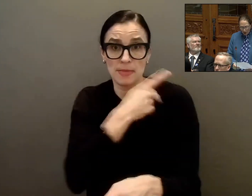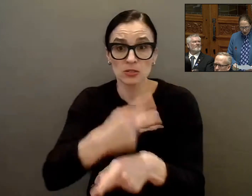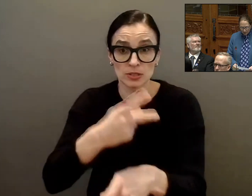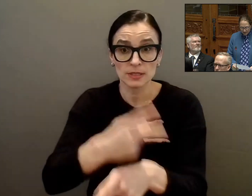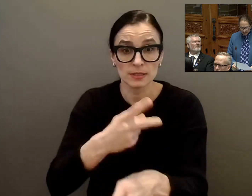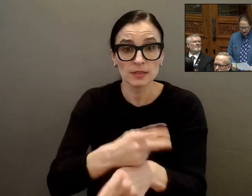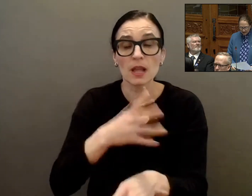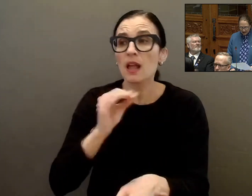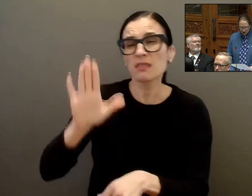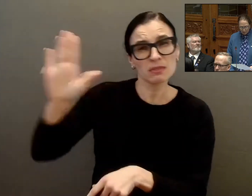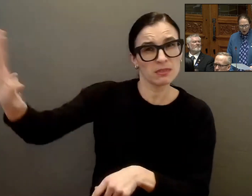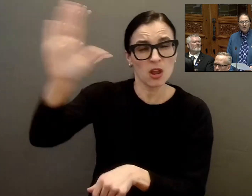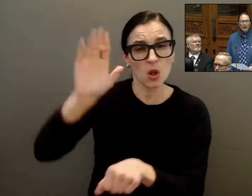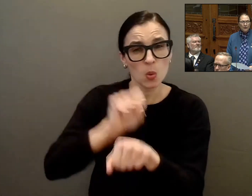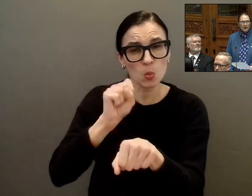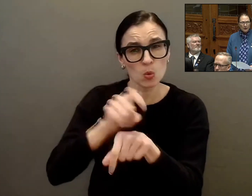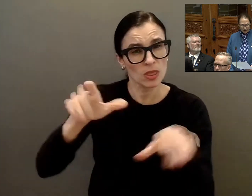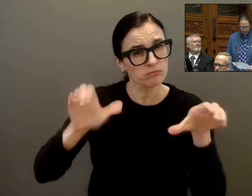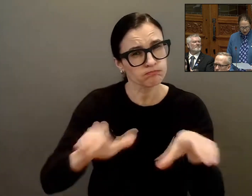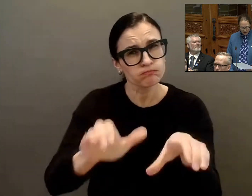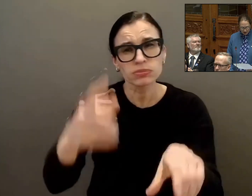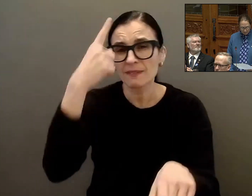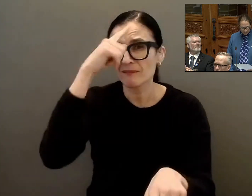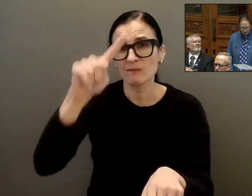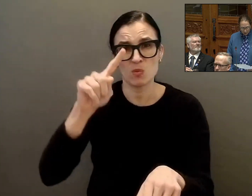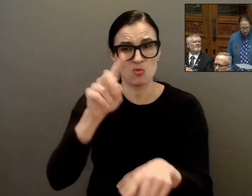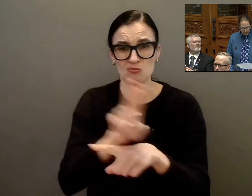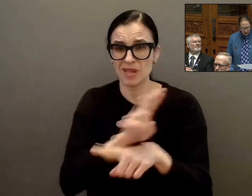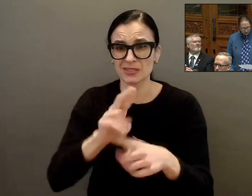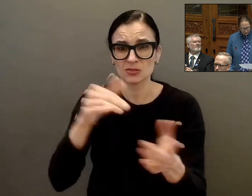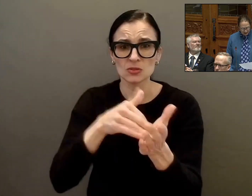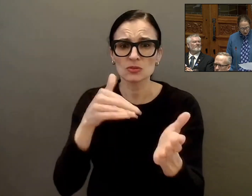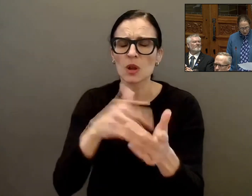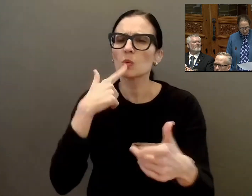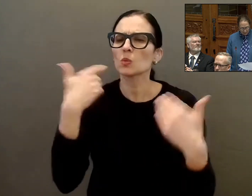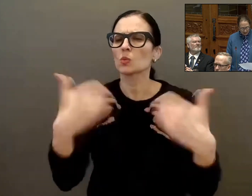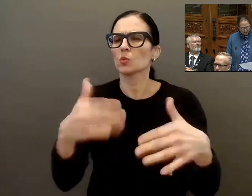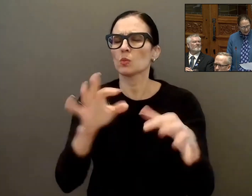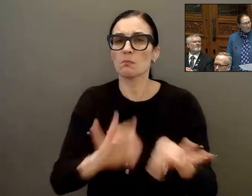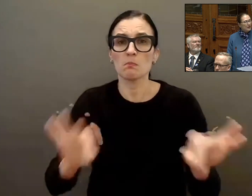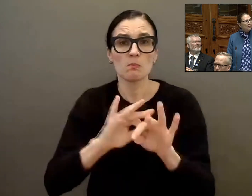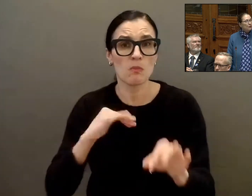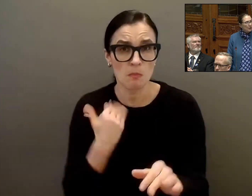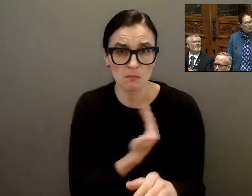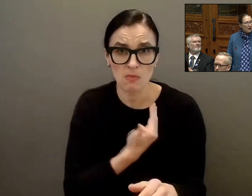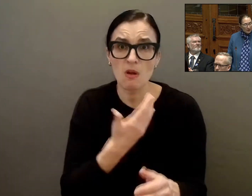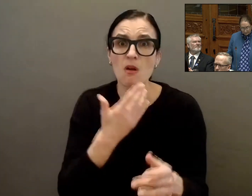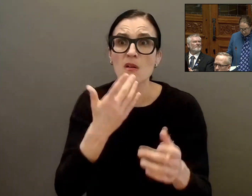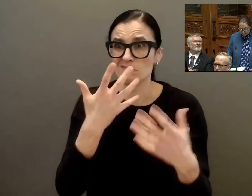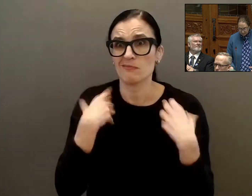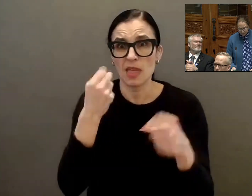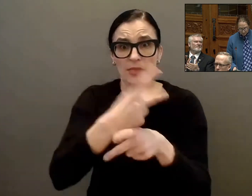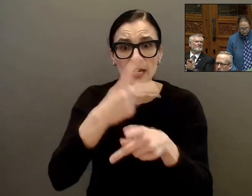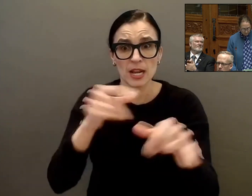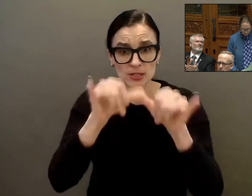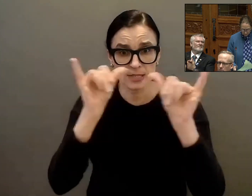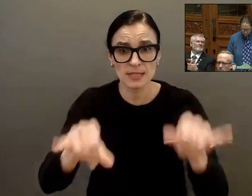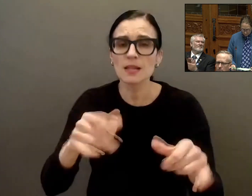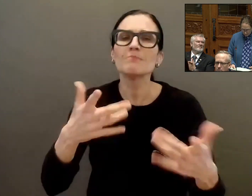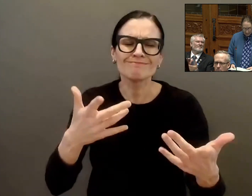who are an essential part of our healthcare system. Would the House please join me in making them feel very welcome?